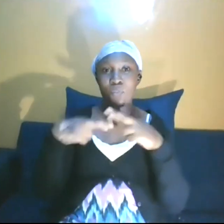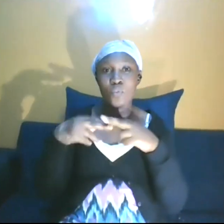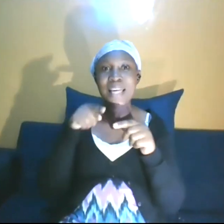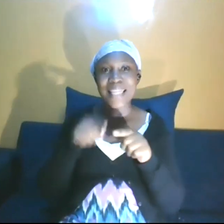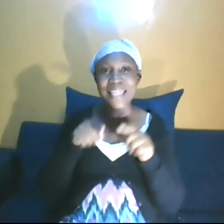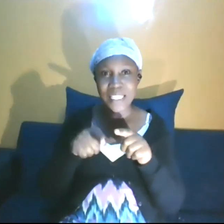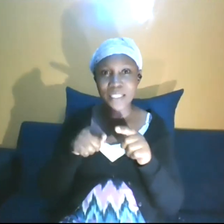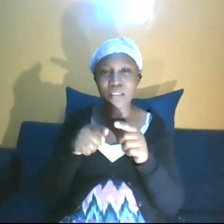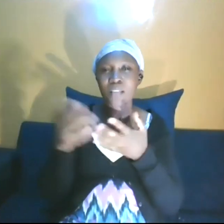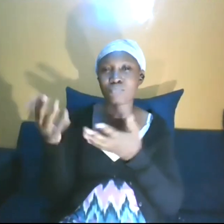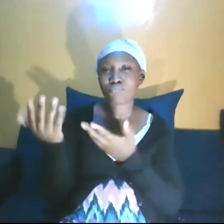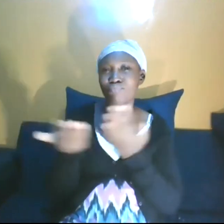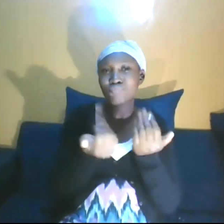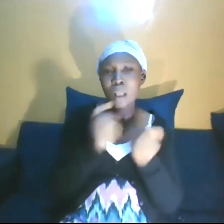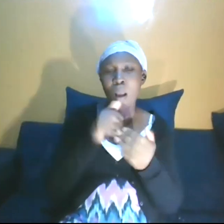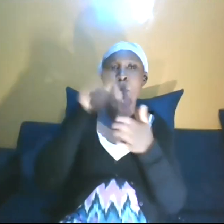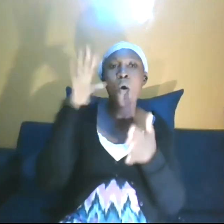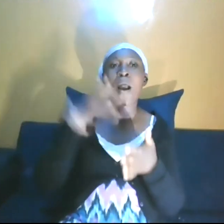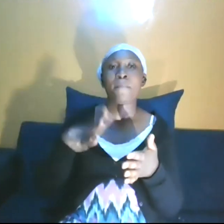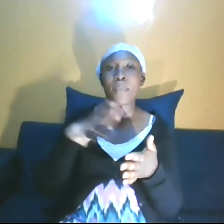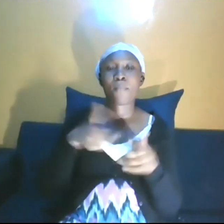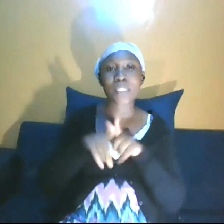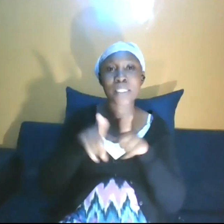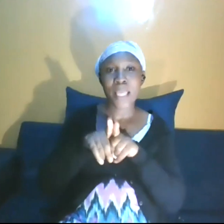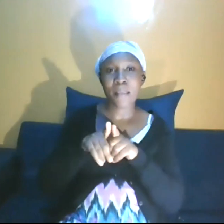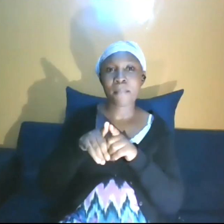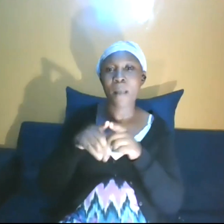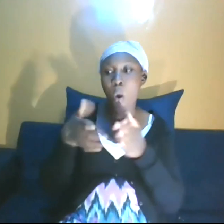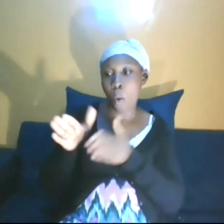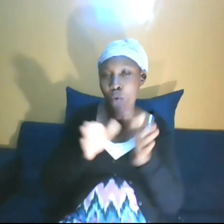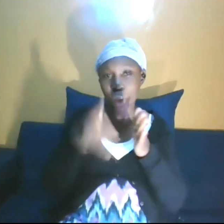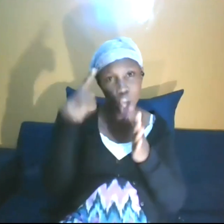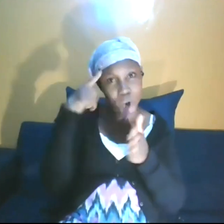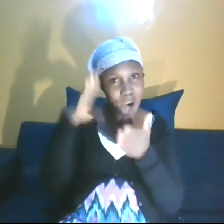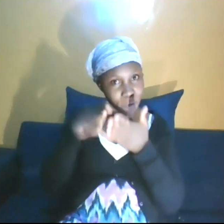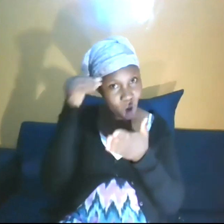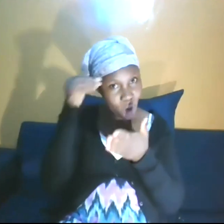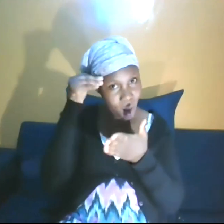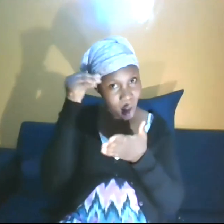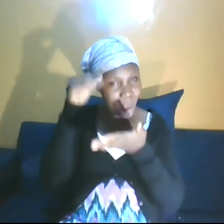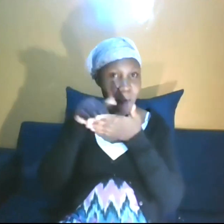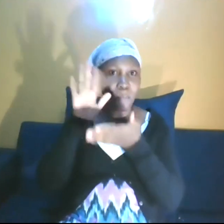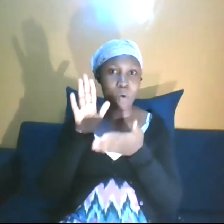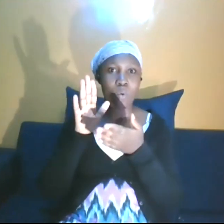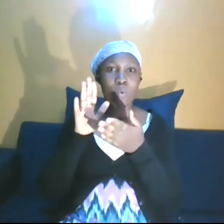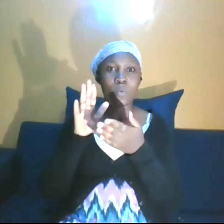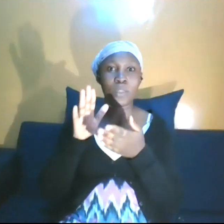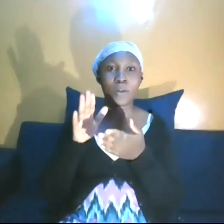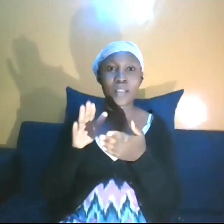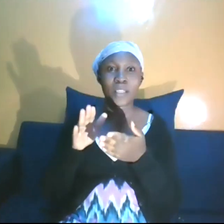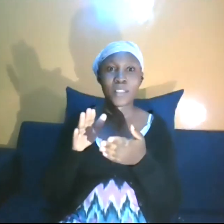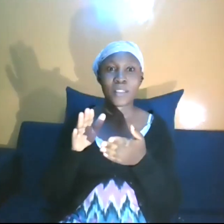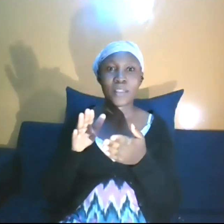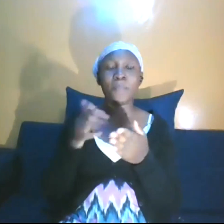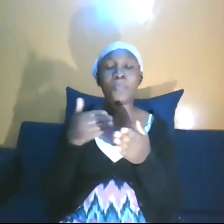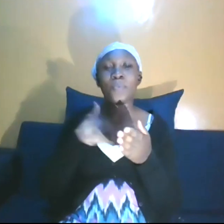many and has also been a learning space for many. So we continue with the same spirit today. We have an